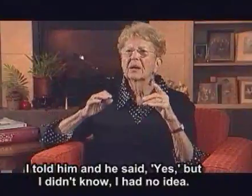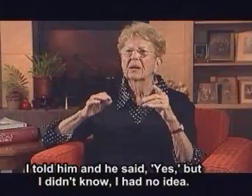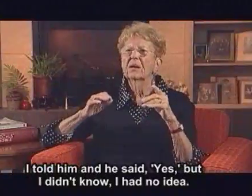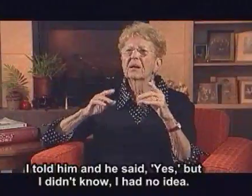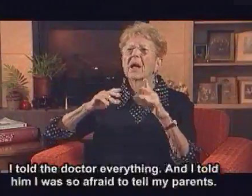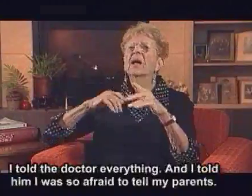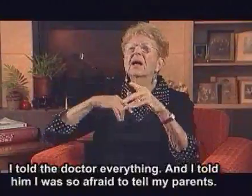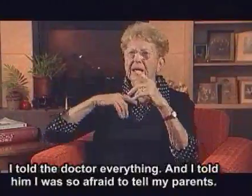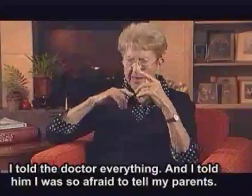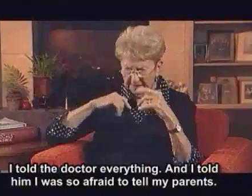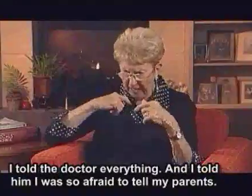idea.